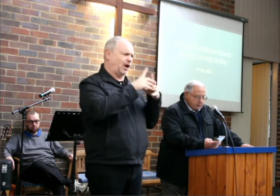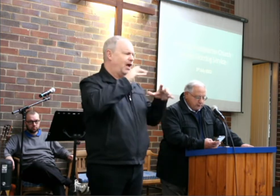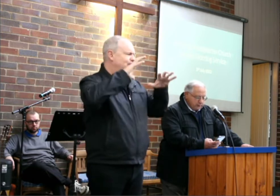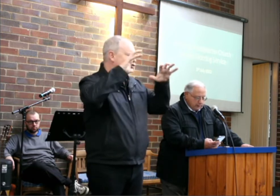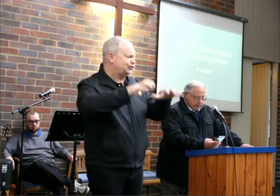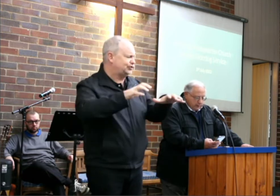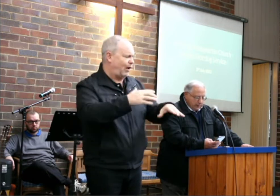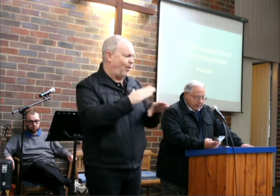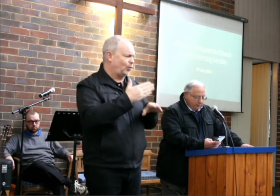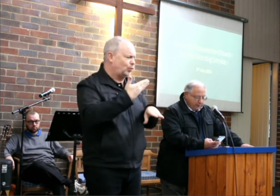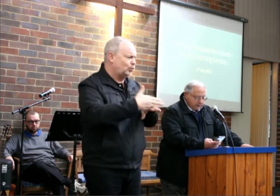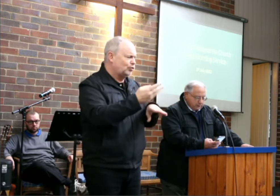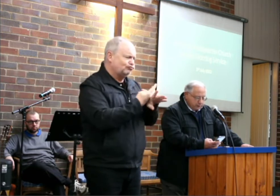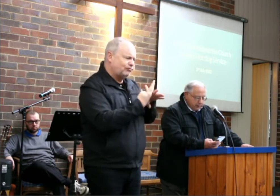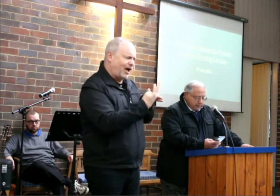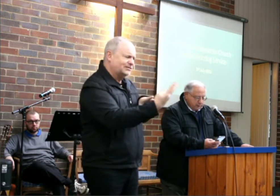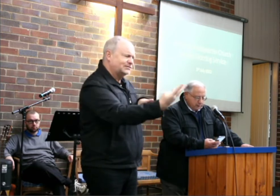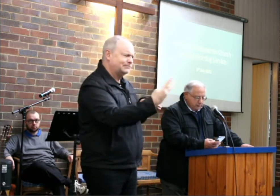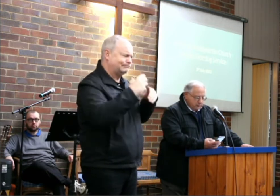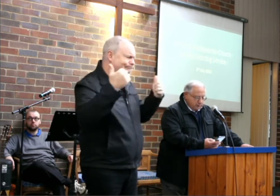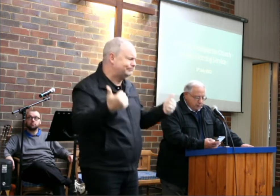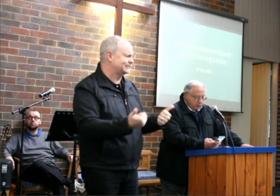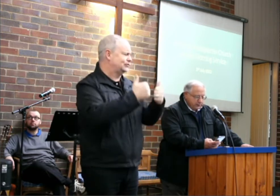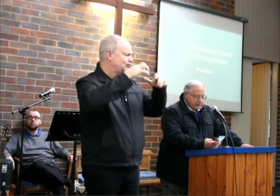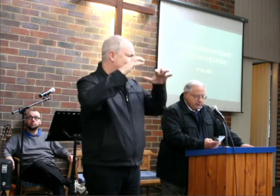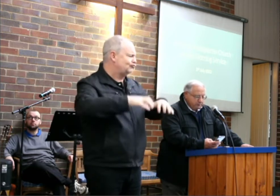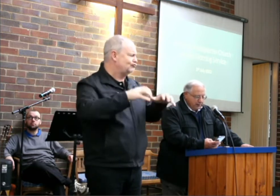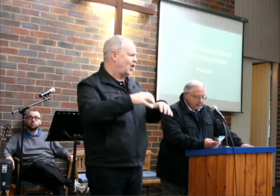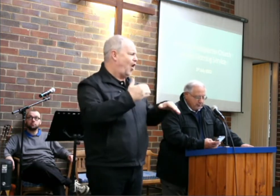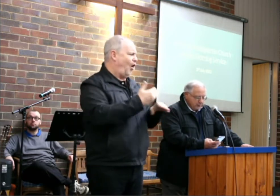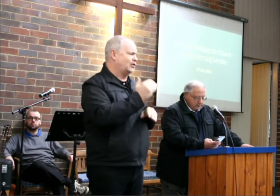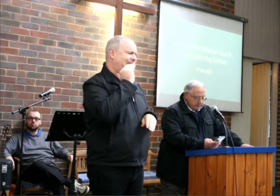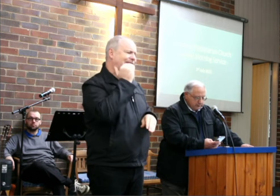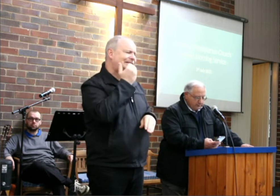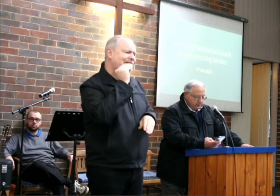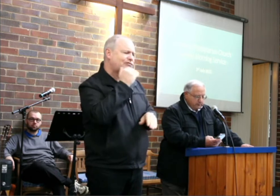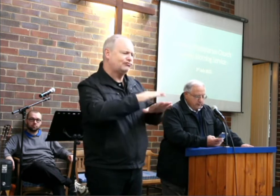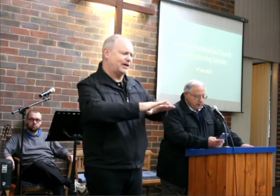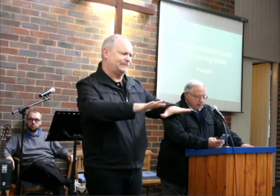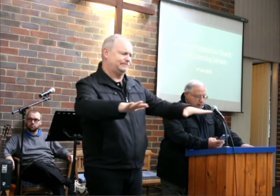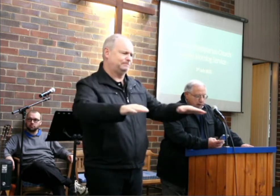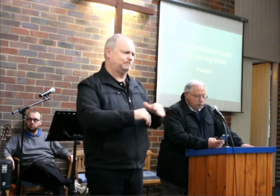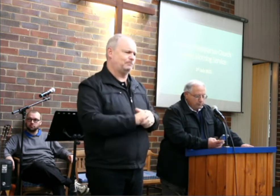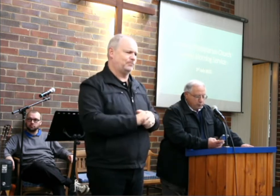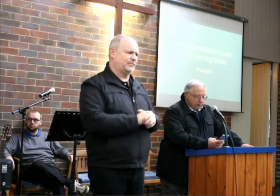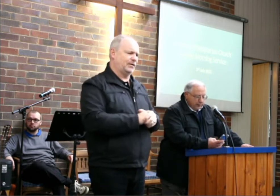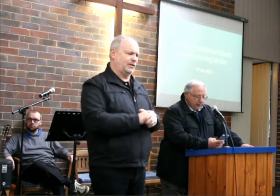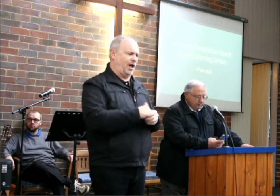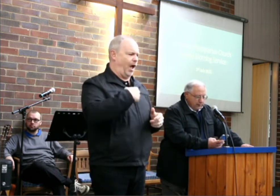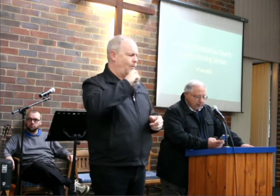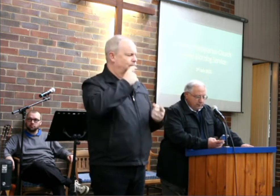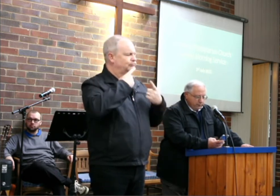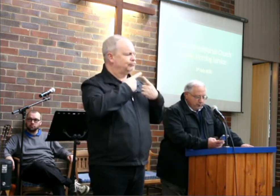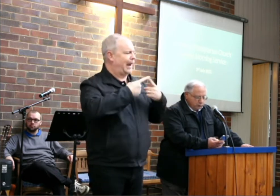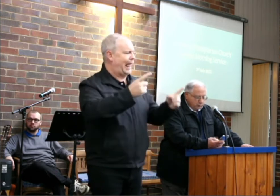grass, like abundant rain on tender plants. I will proclaim